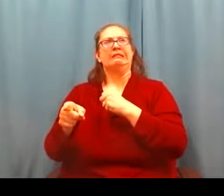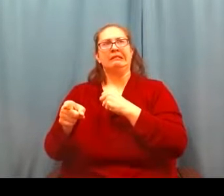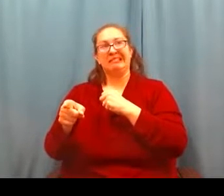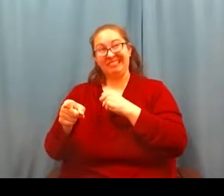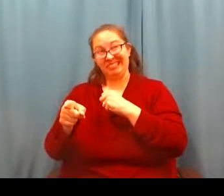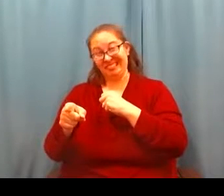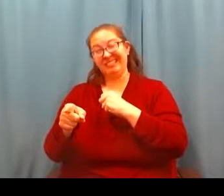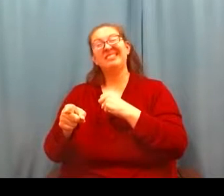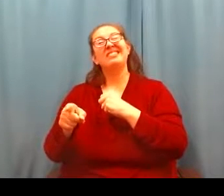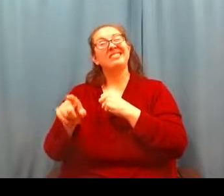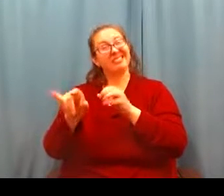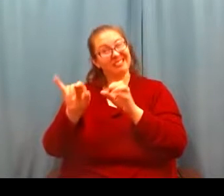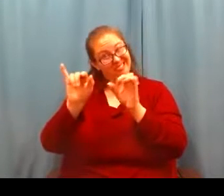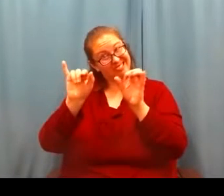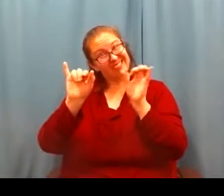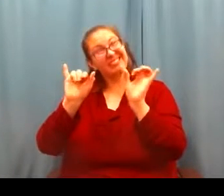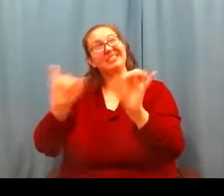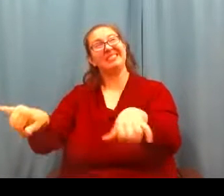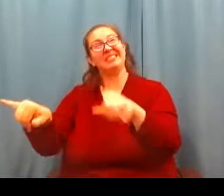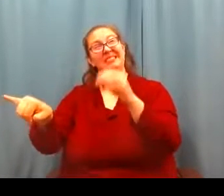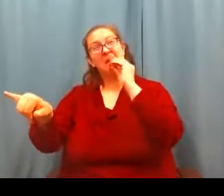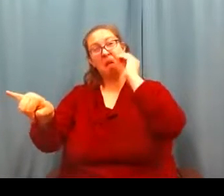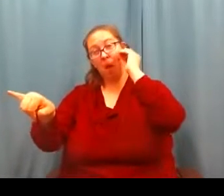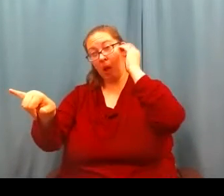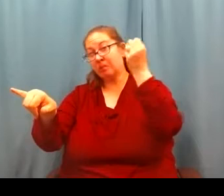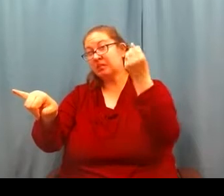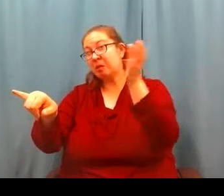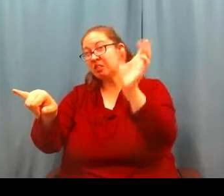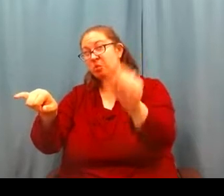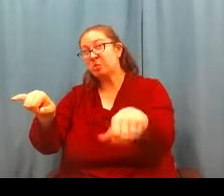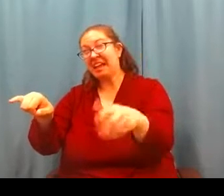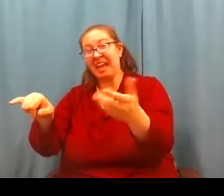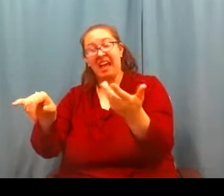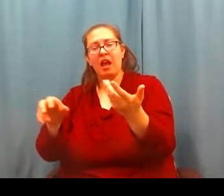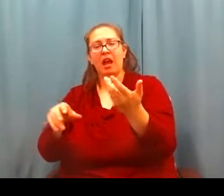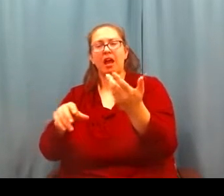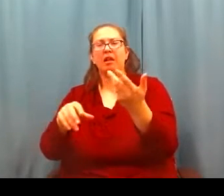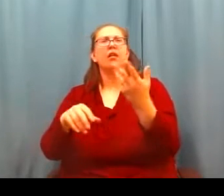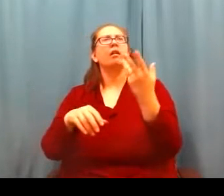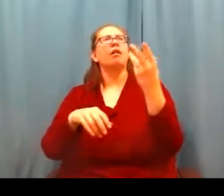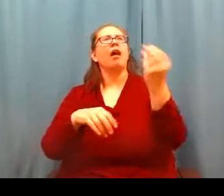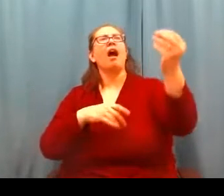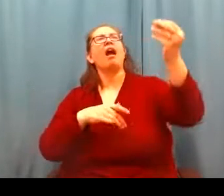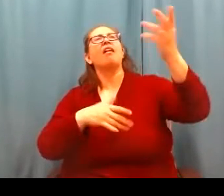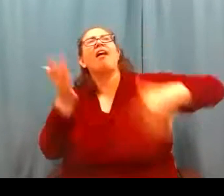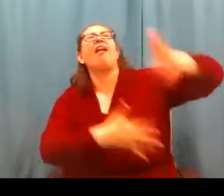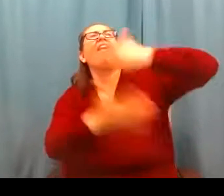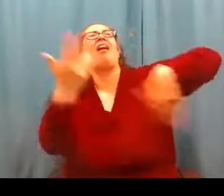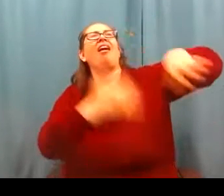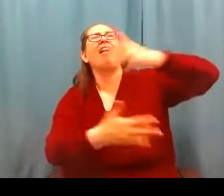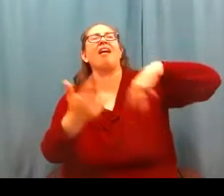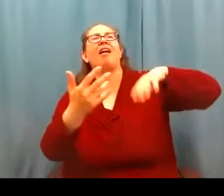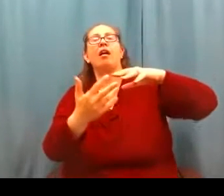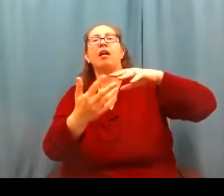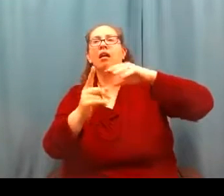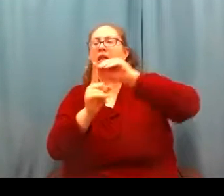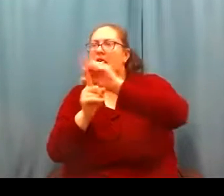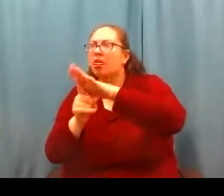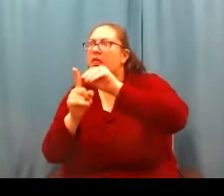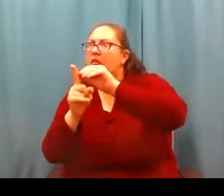continue to stay at home as much as possible, not be out and about and potentially having